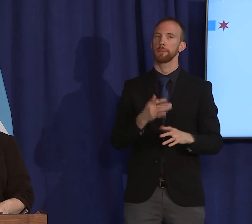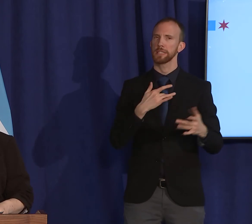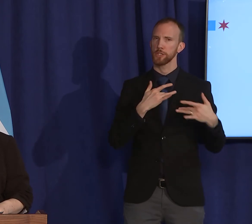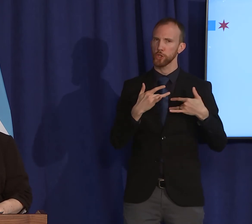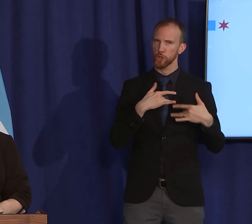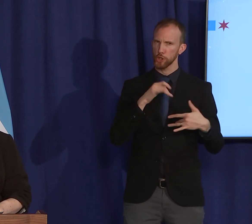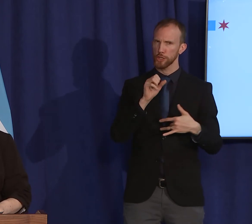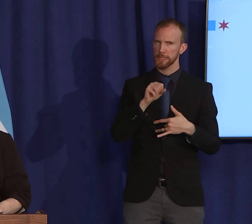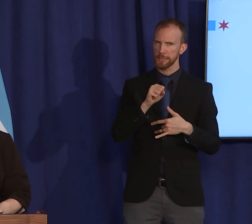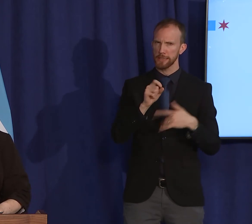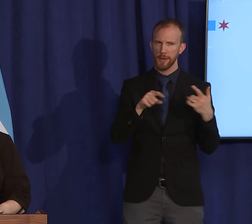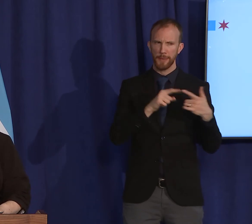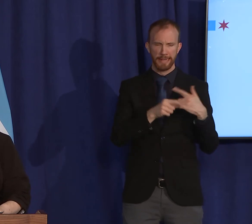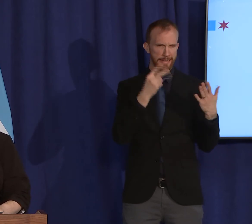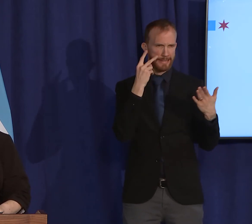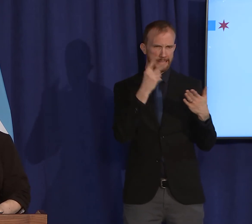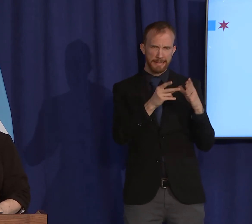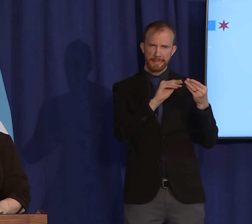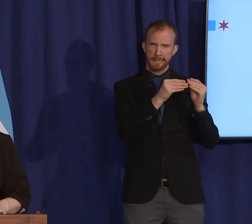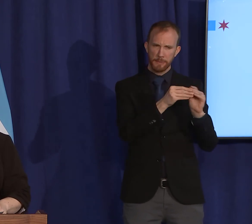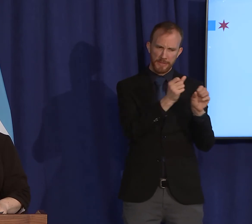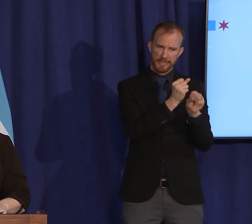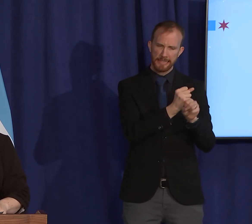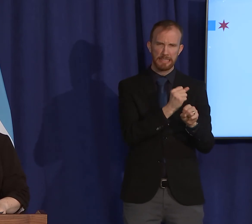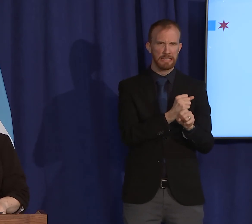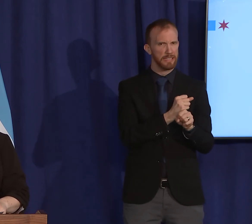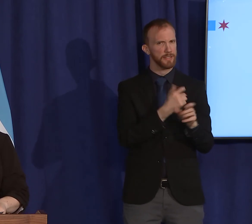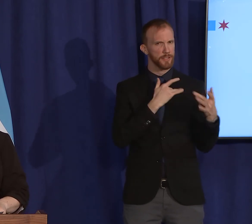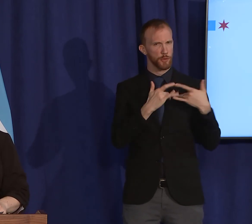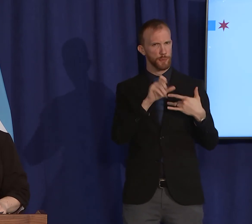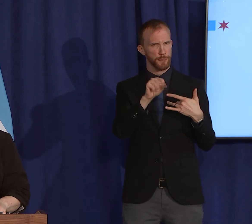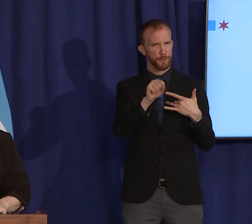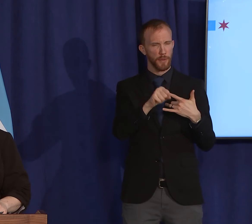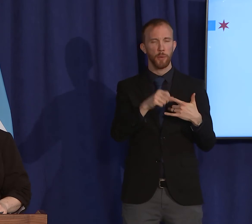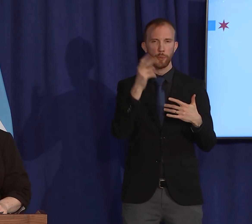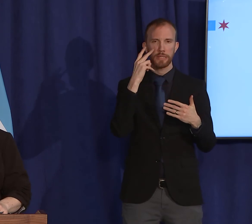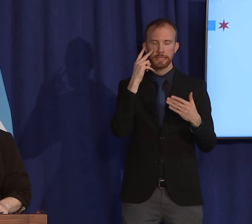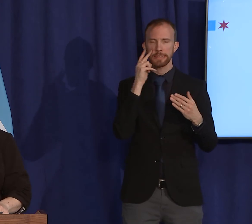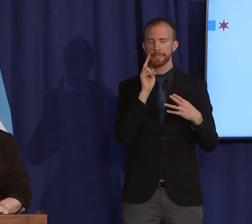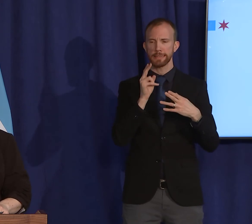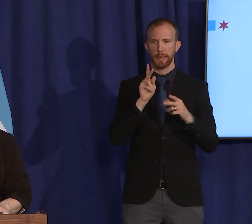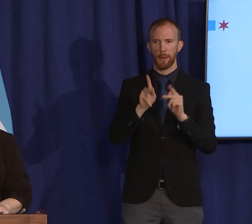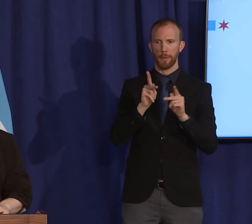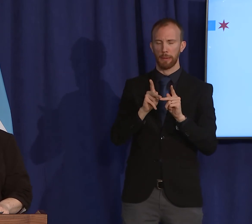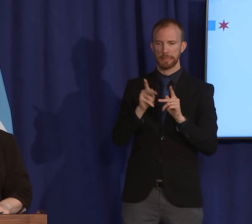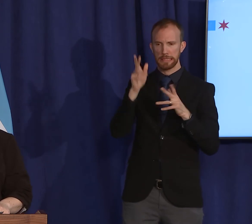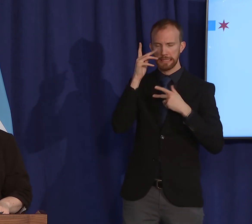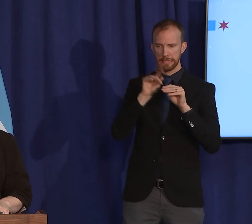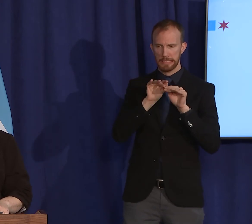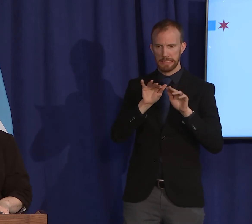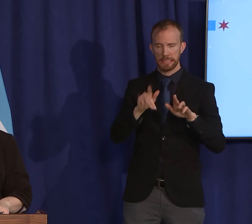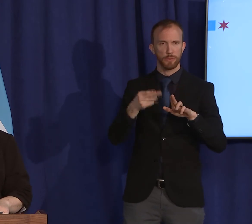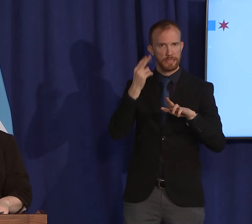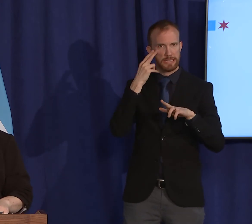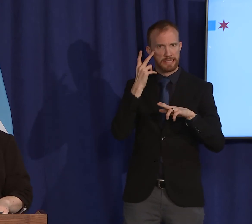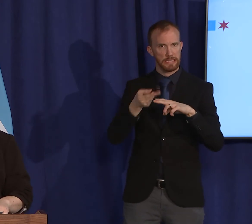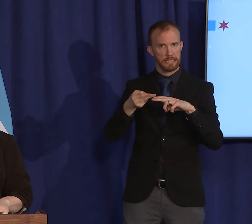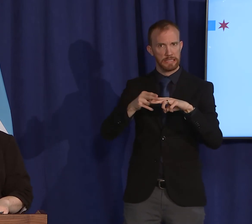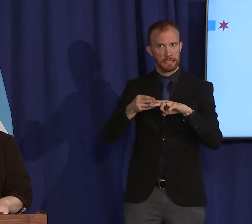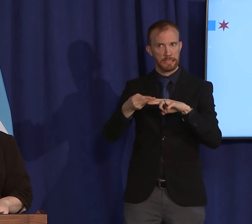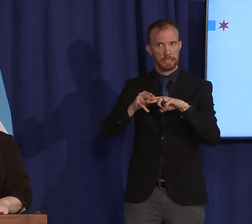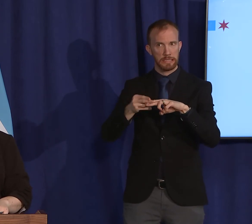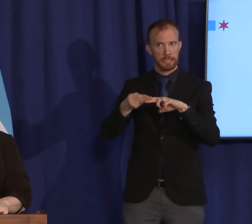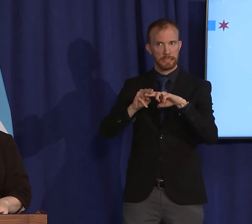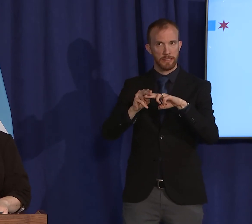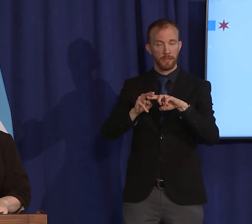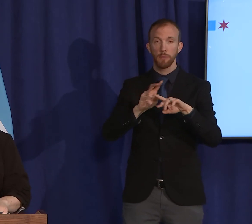look at this data, and we are seeing increases. Our epidemiologist did a lot of